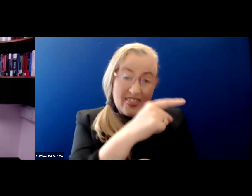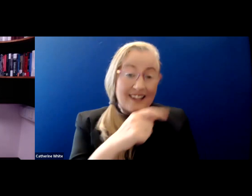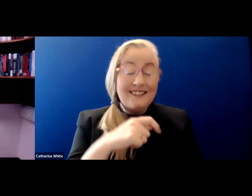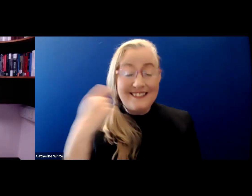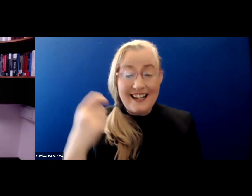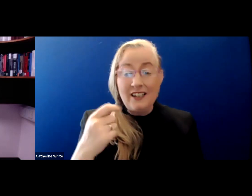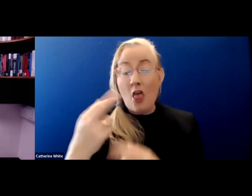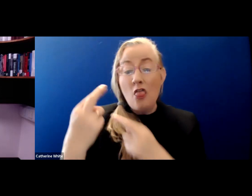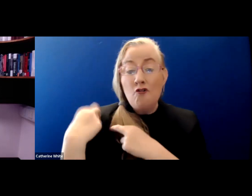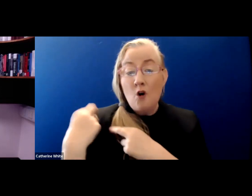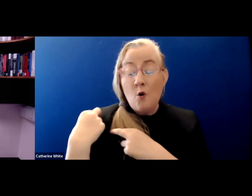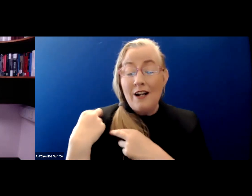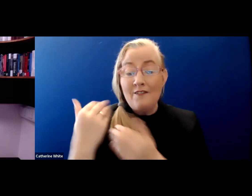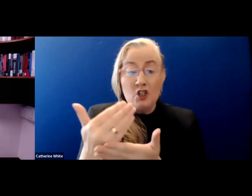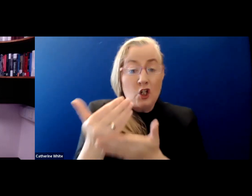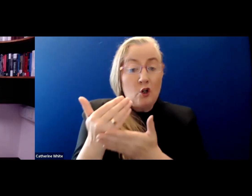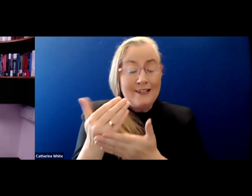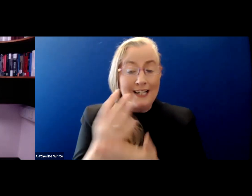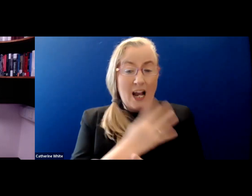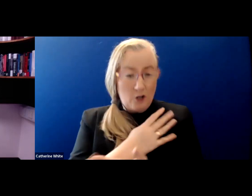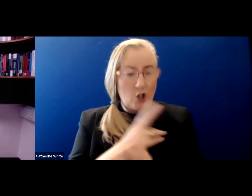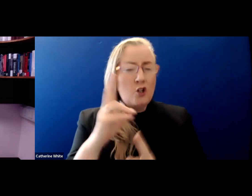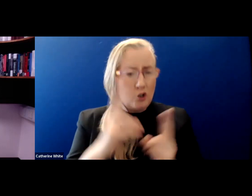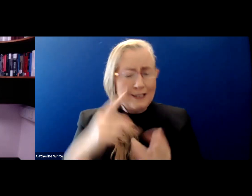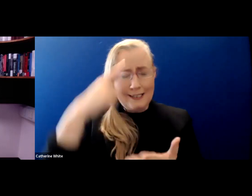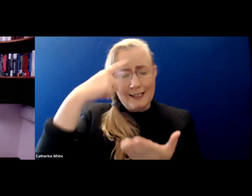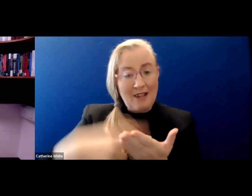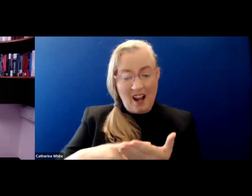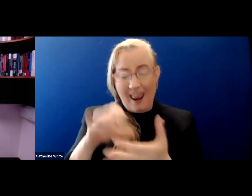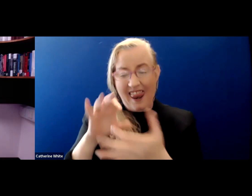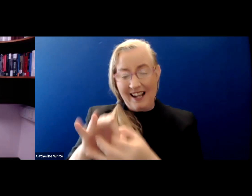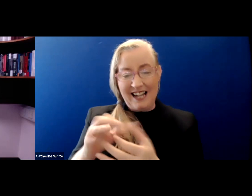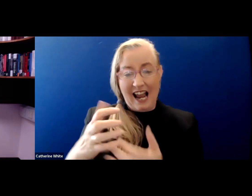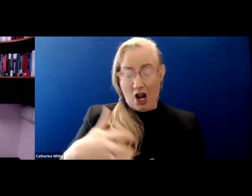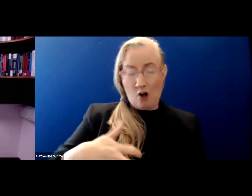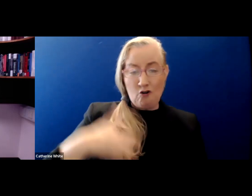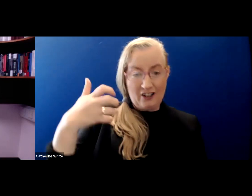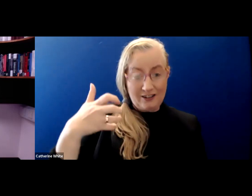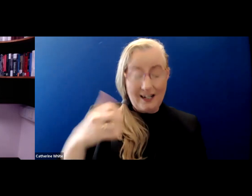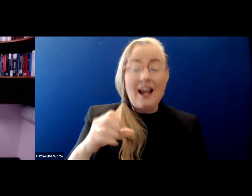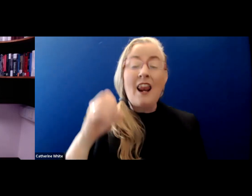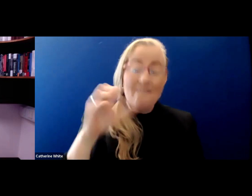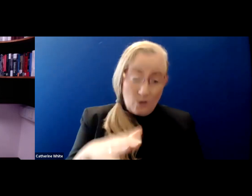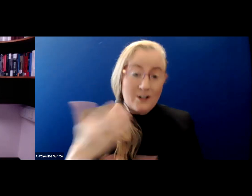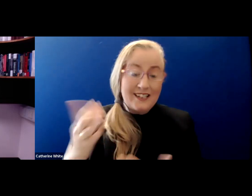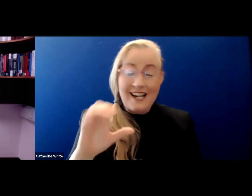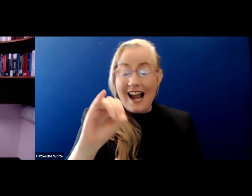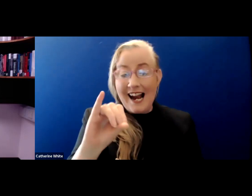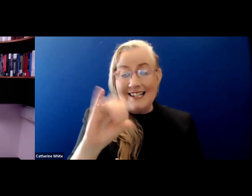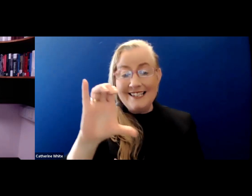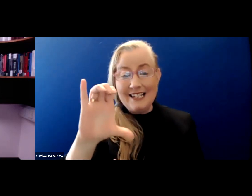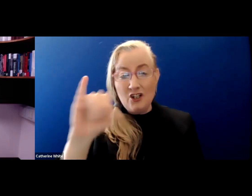was the role of the Security Council to determine the existence of aggression, notwithstanding, of course, the role of the ICJ and